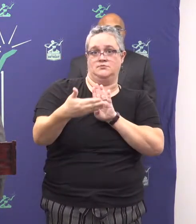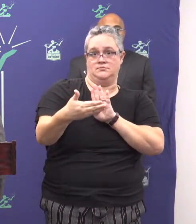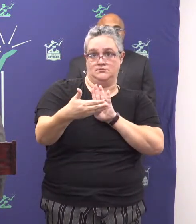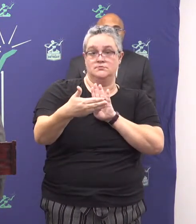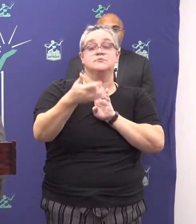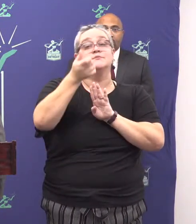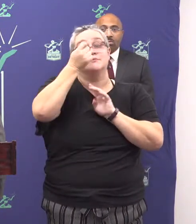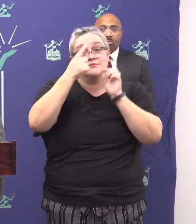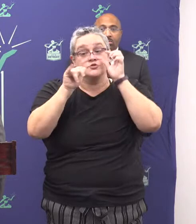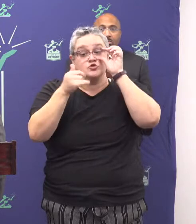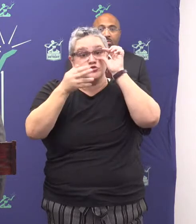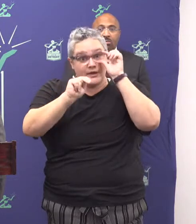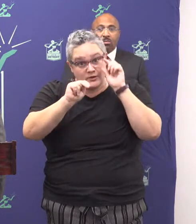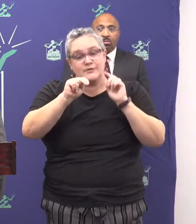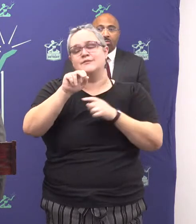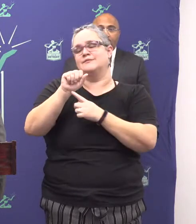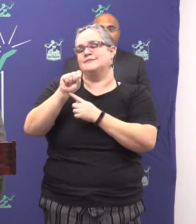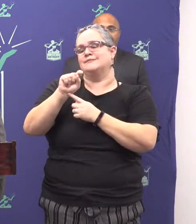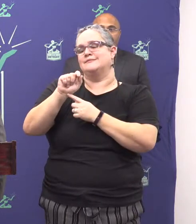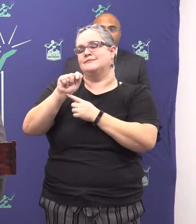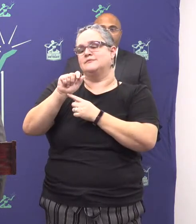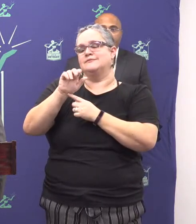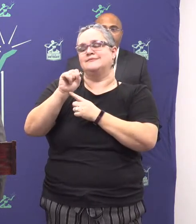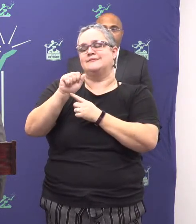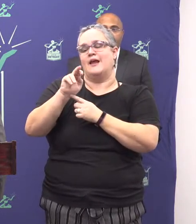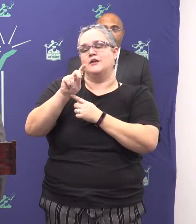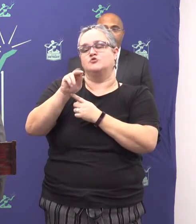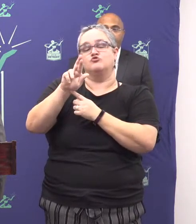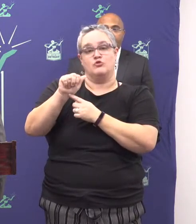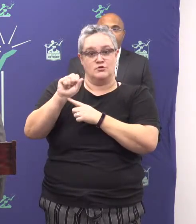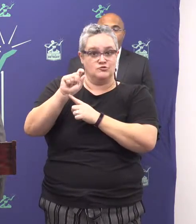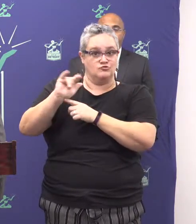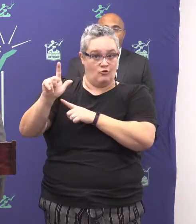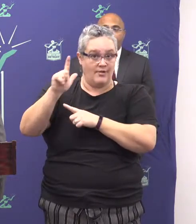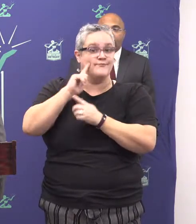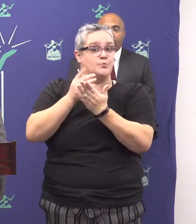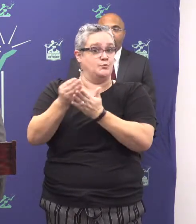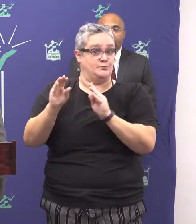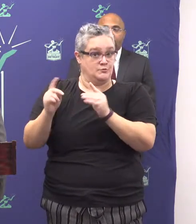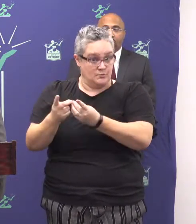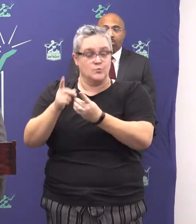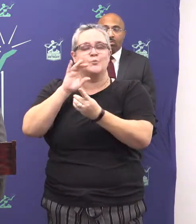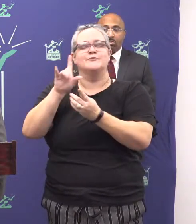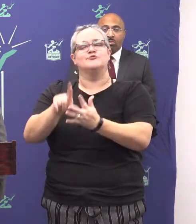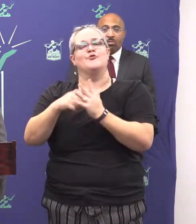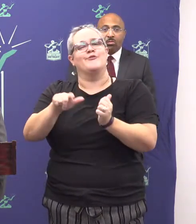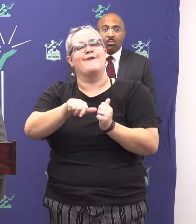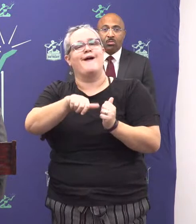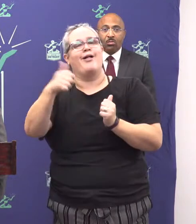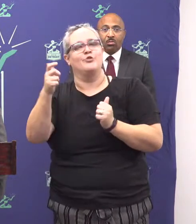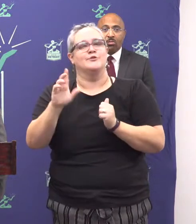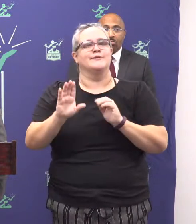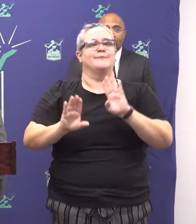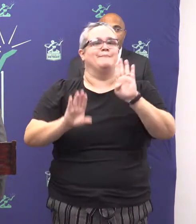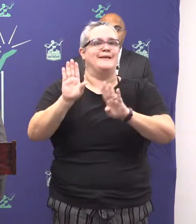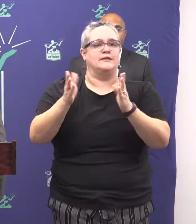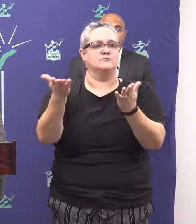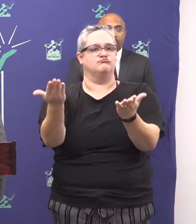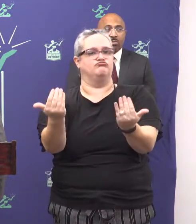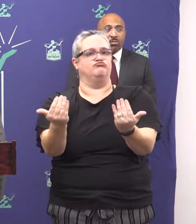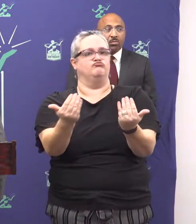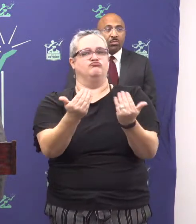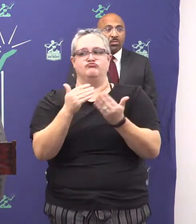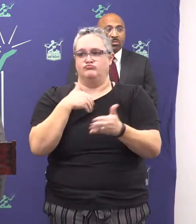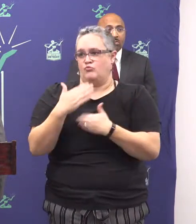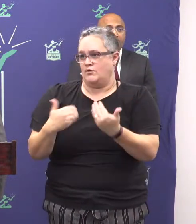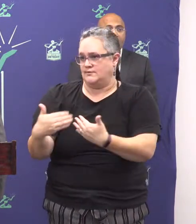and in January, Sandra Stahl and the procurement department will start another bidding process to